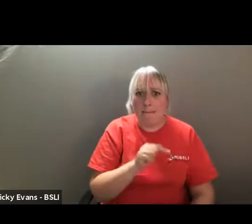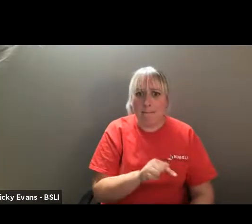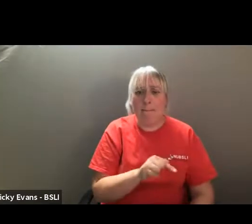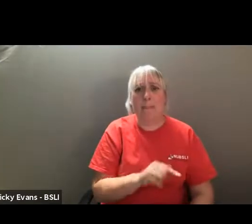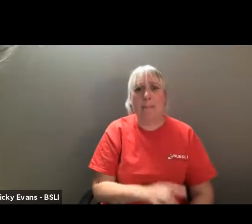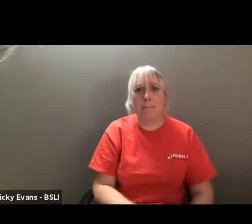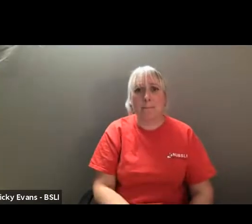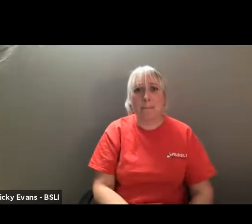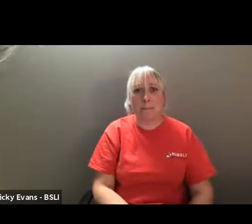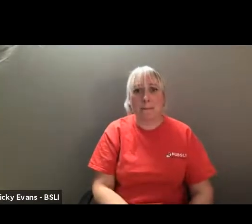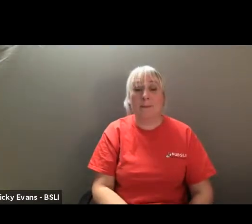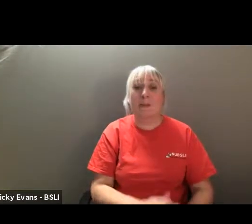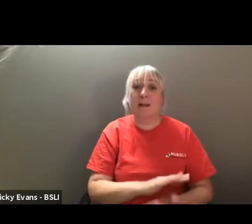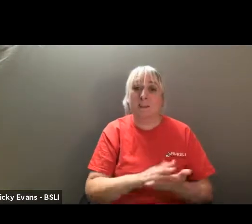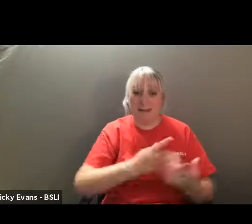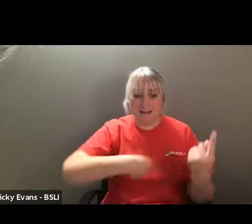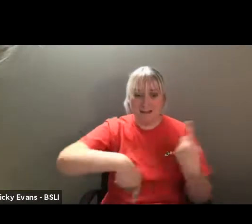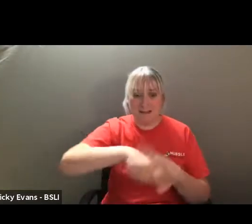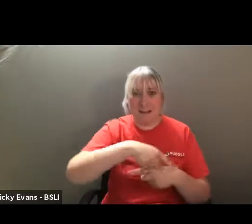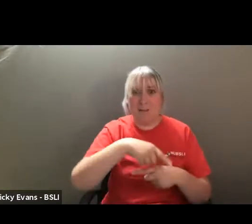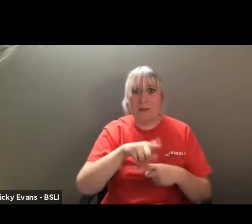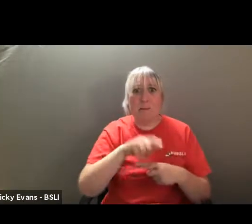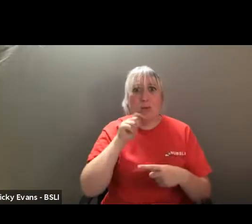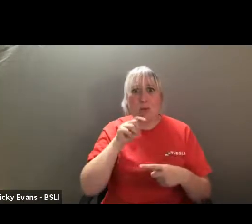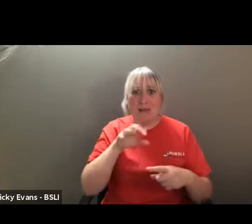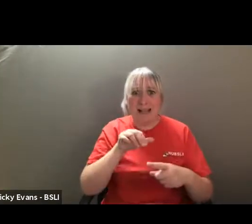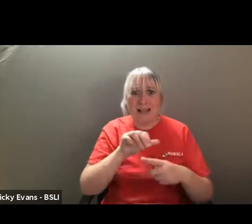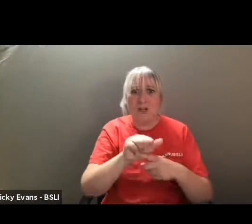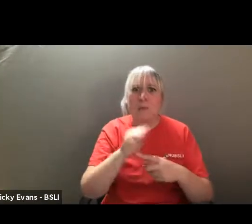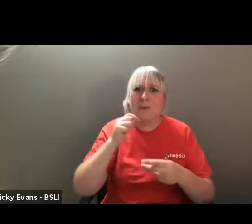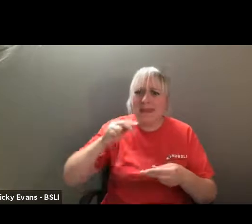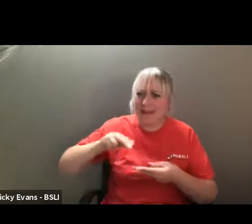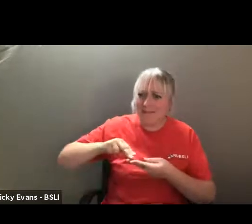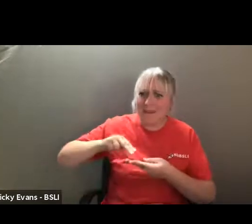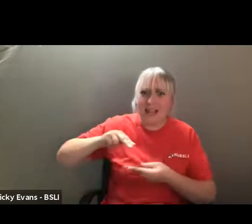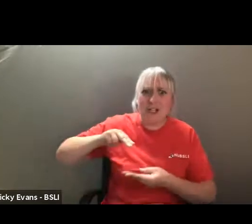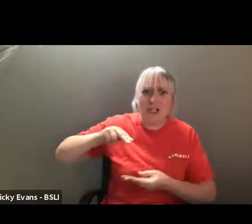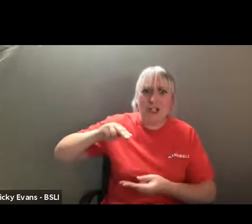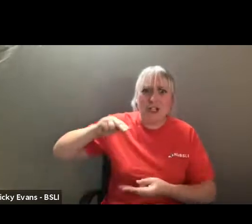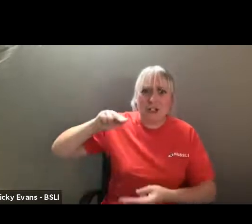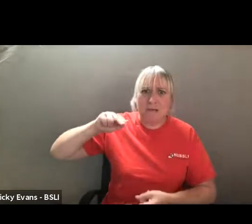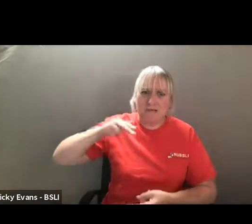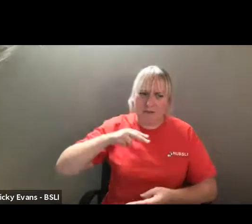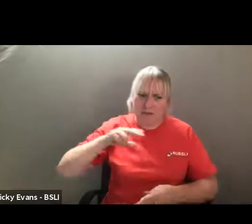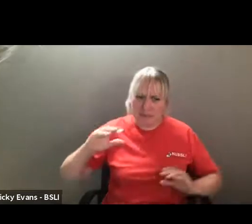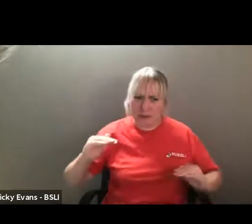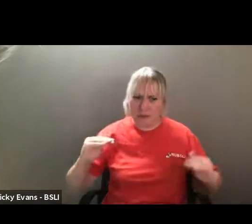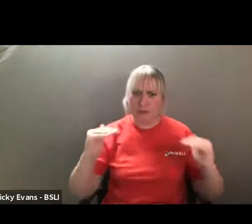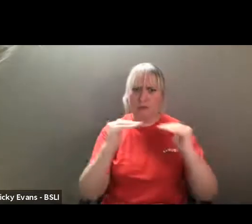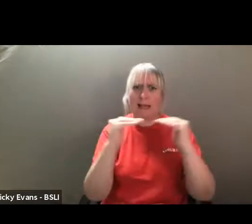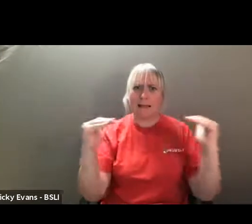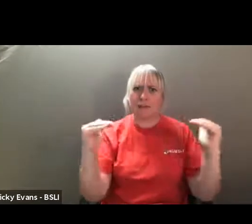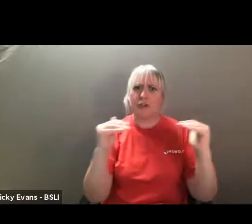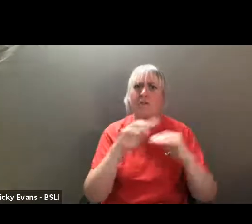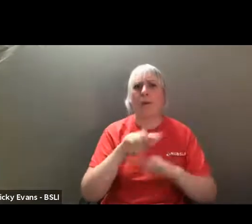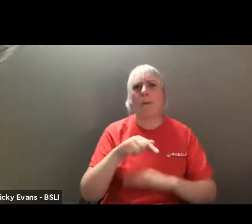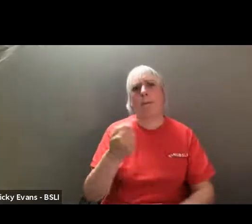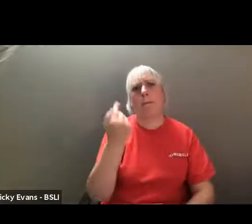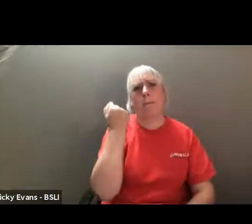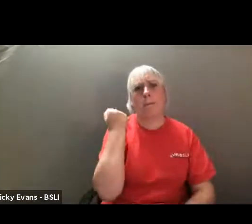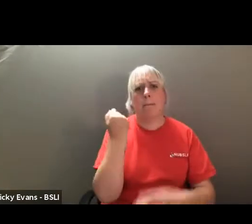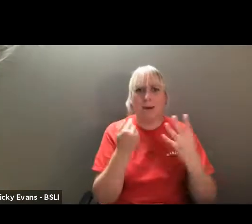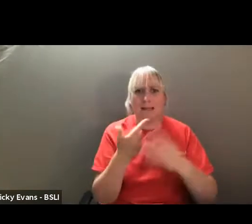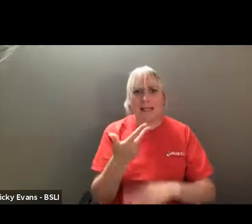actually just catch up with the level of inflation over the last 30 years to what they were in the 1980s.